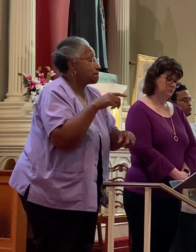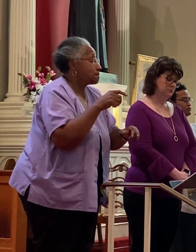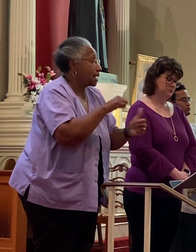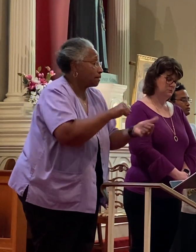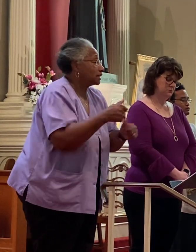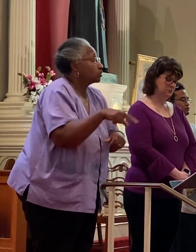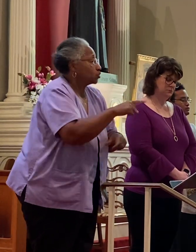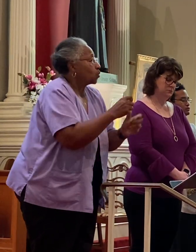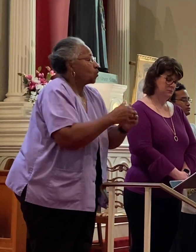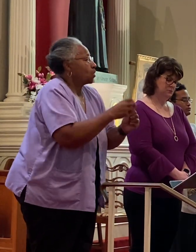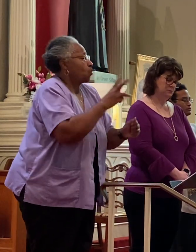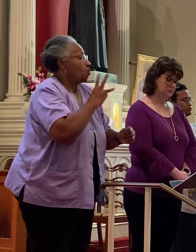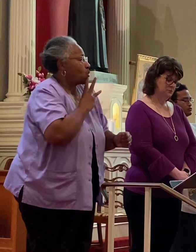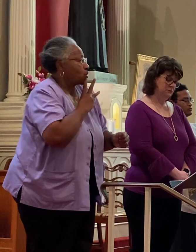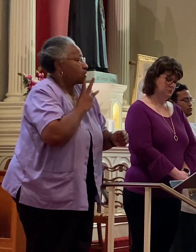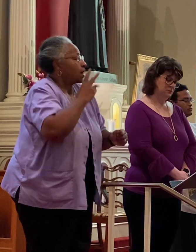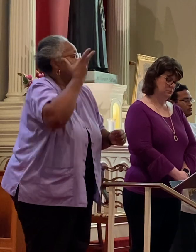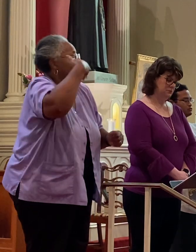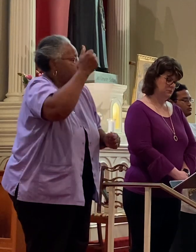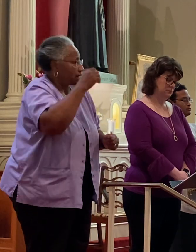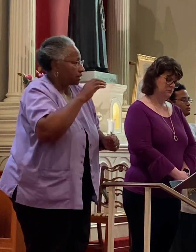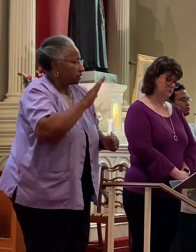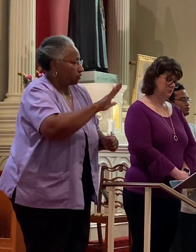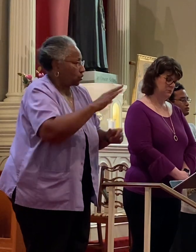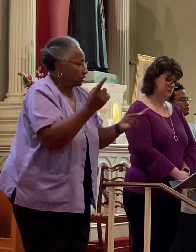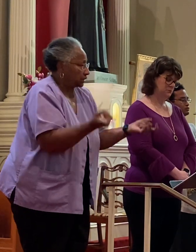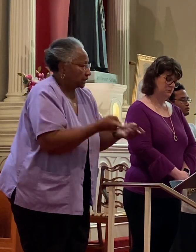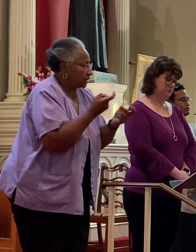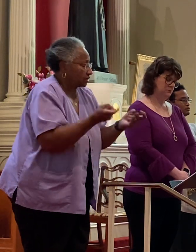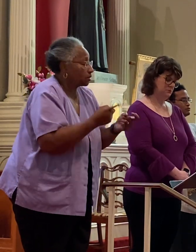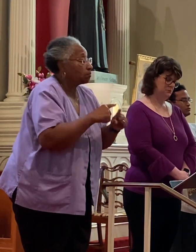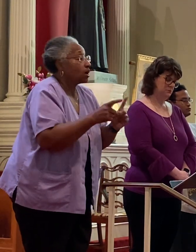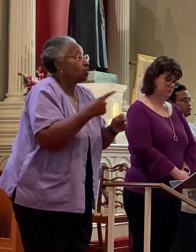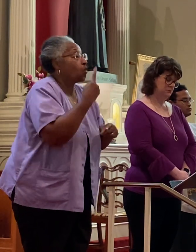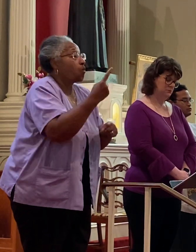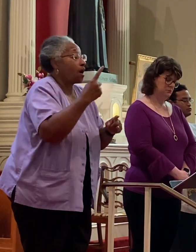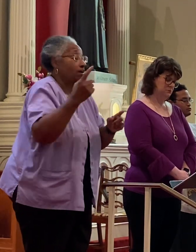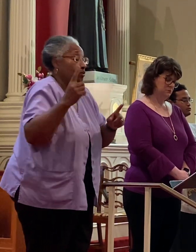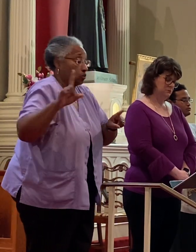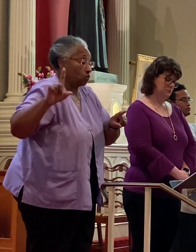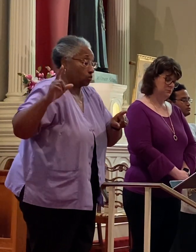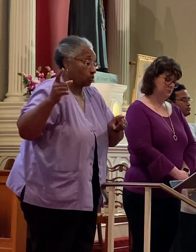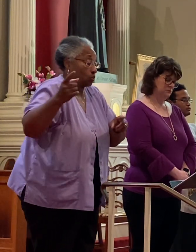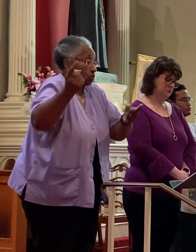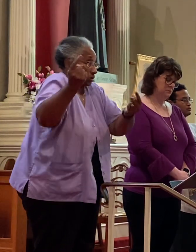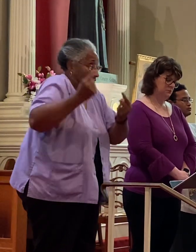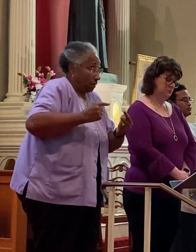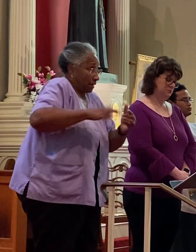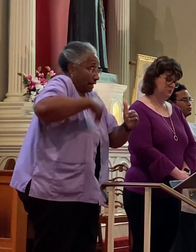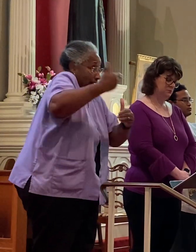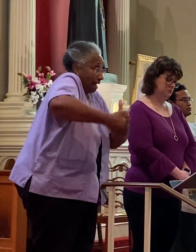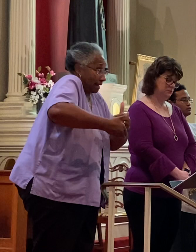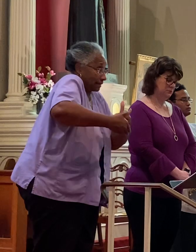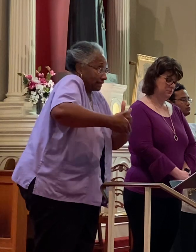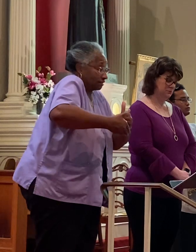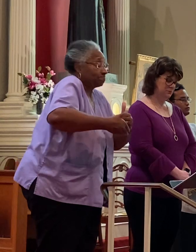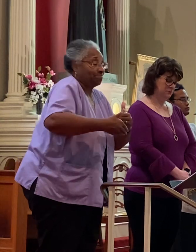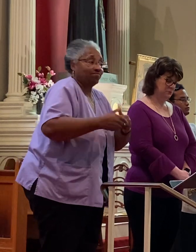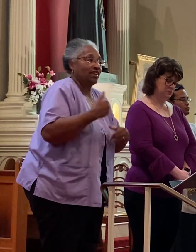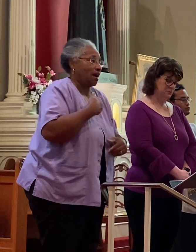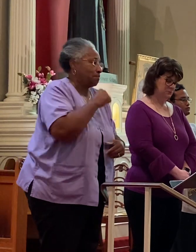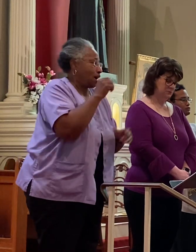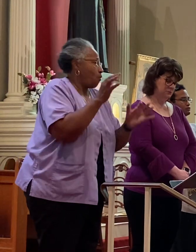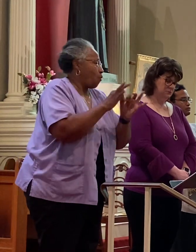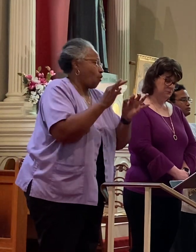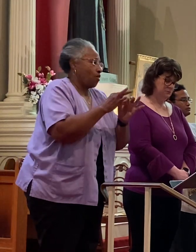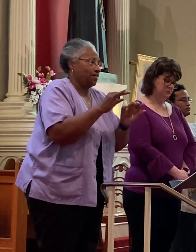me is mightier than I. I am not worthy to carry his sandals. He will